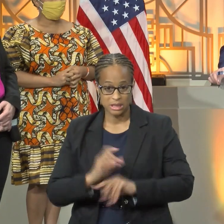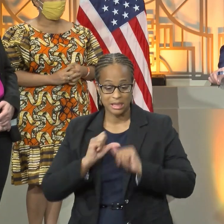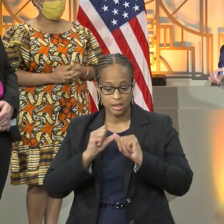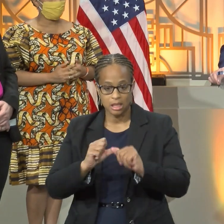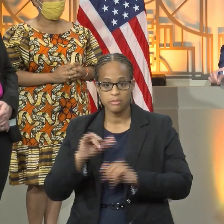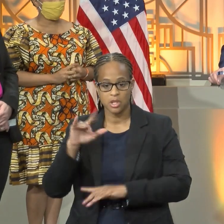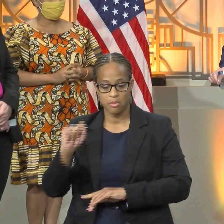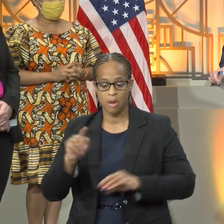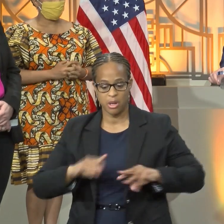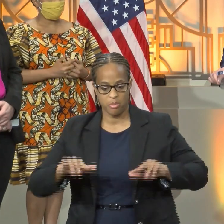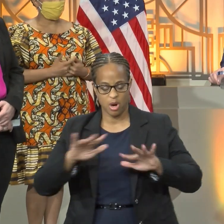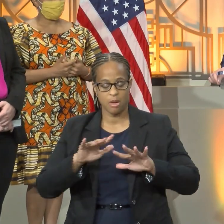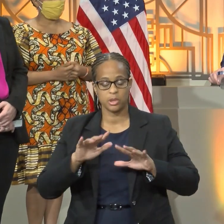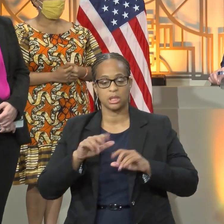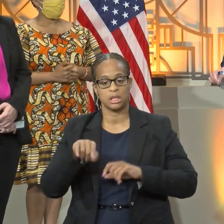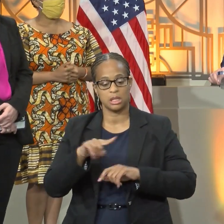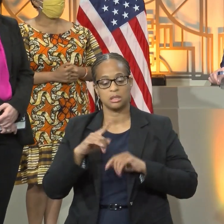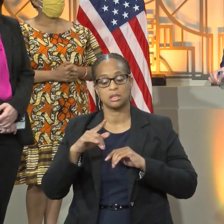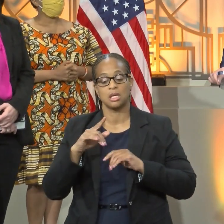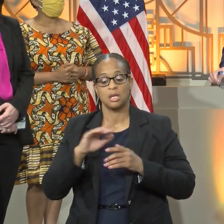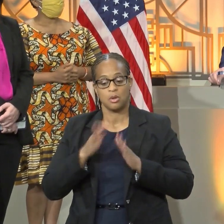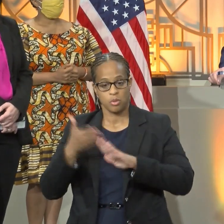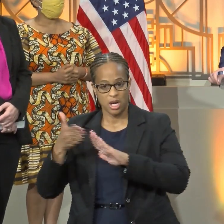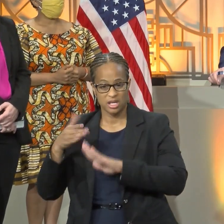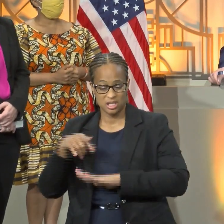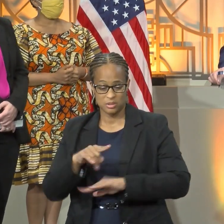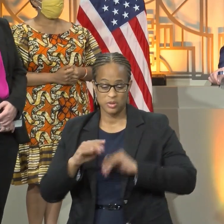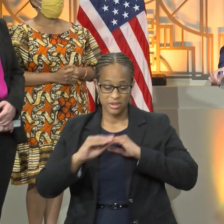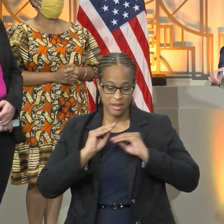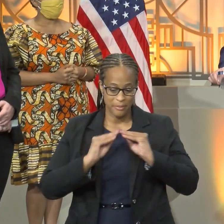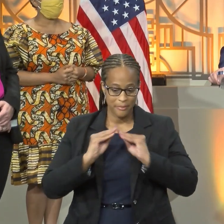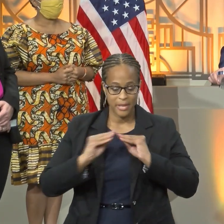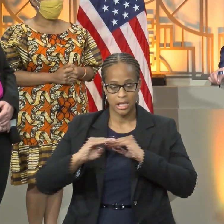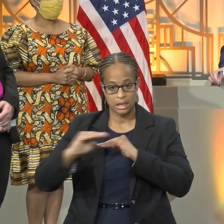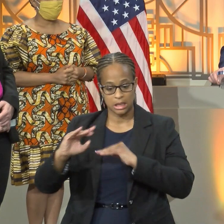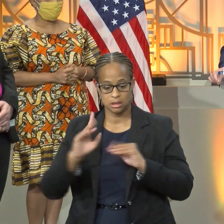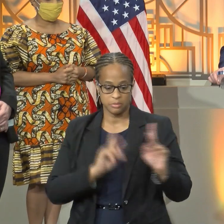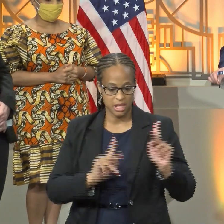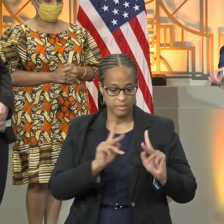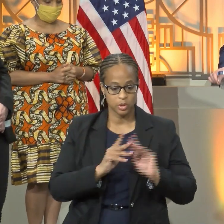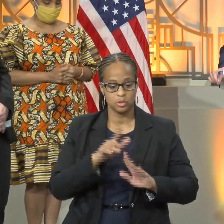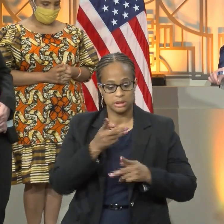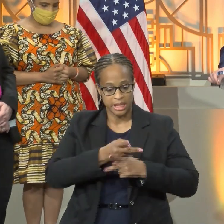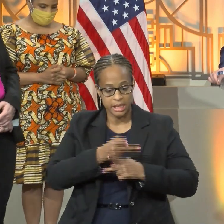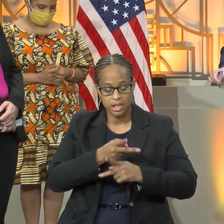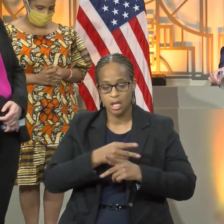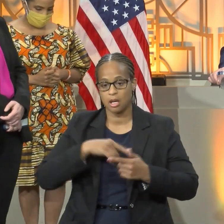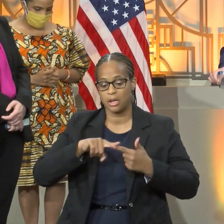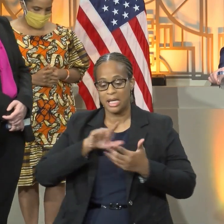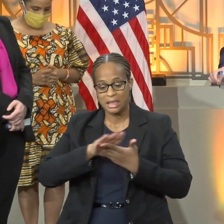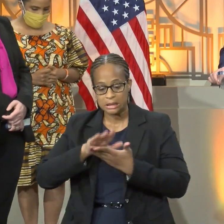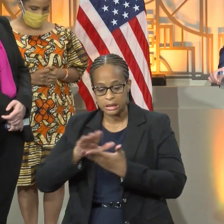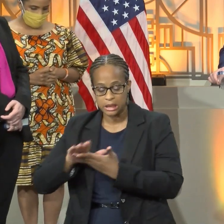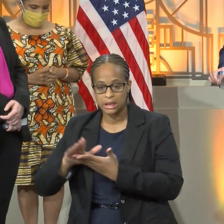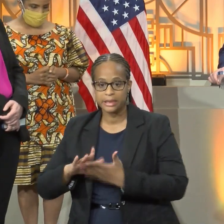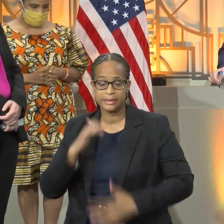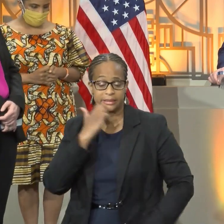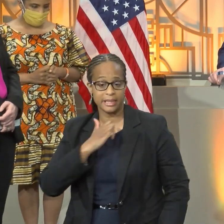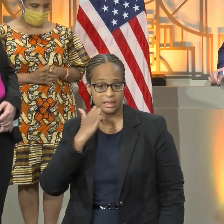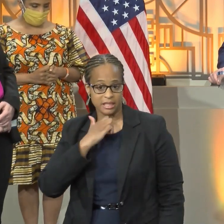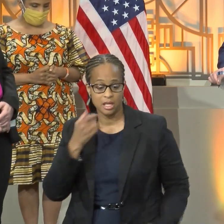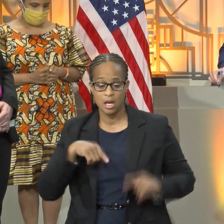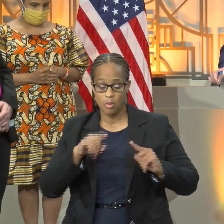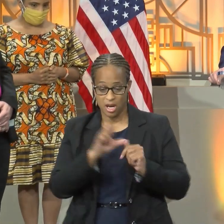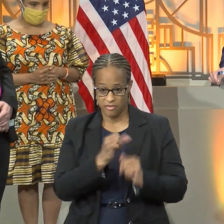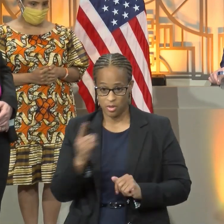running, including the maintenance teams who become so vital during this time, taking care of the properties, cleaning and disinfecting daily